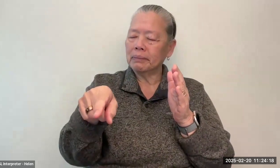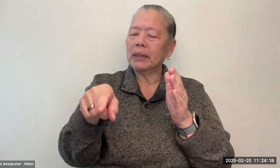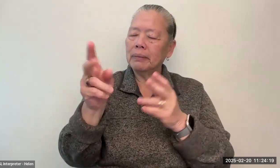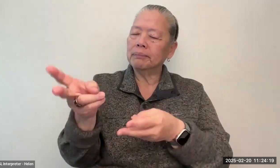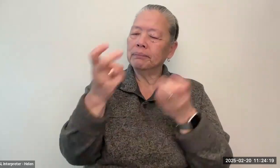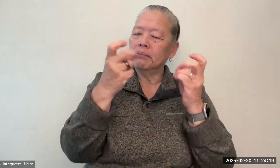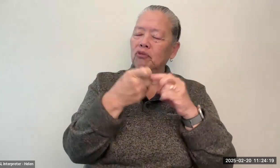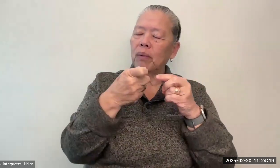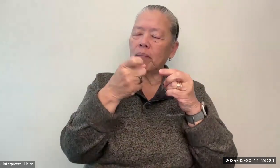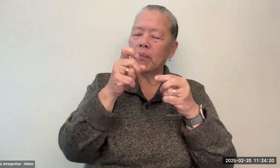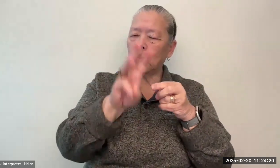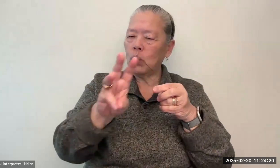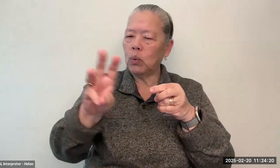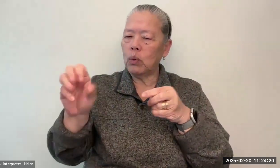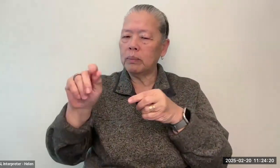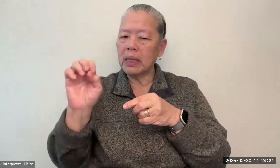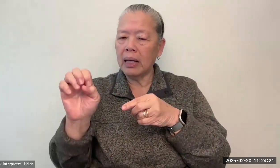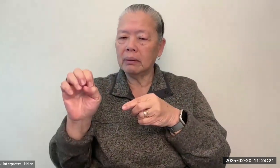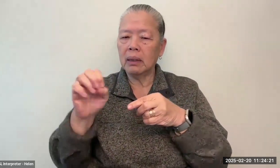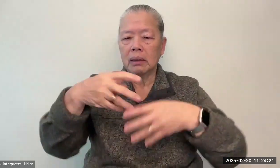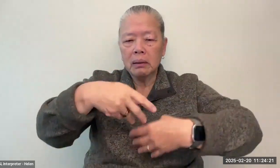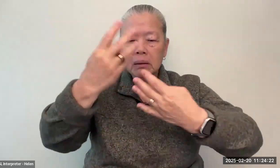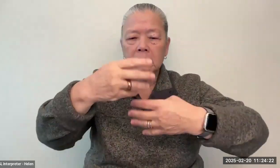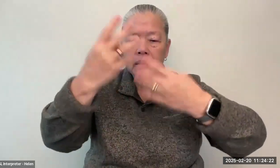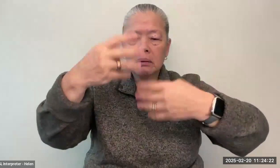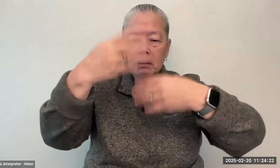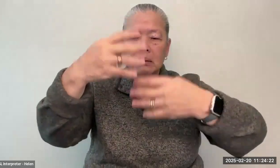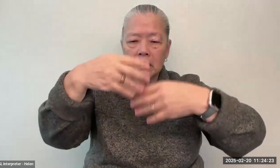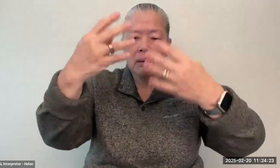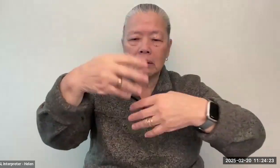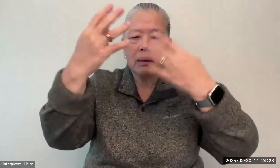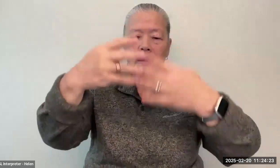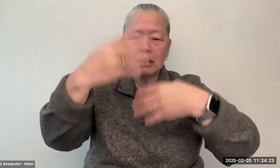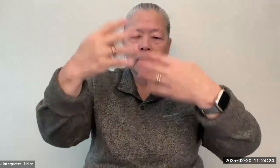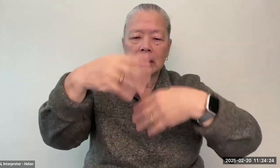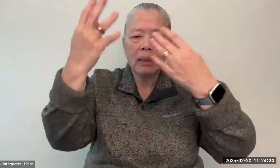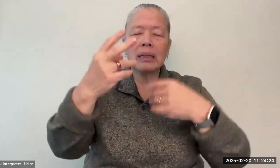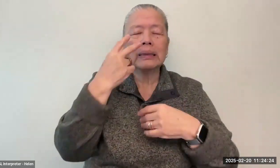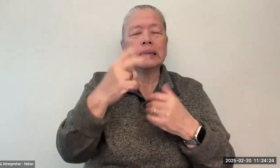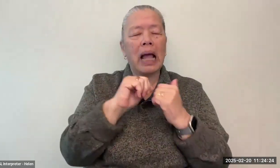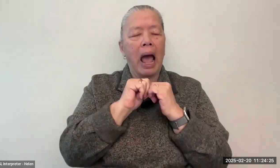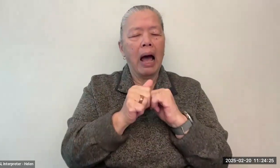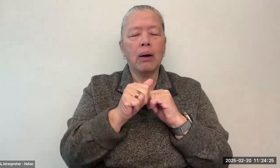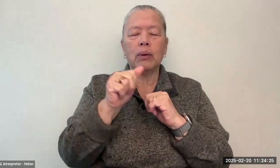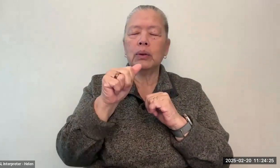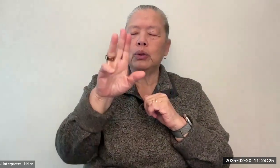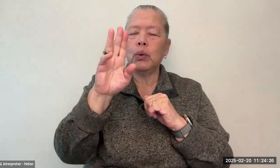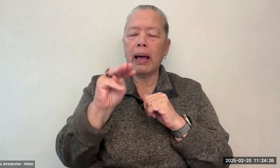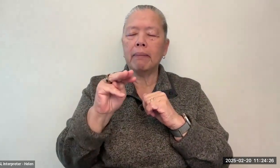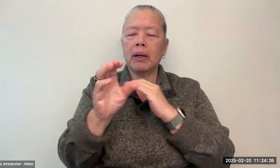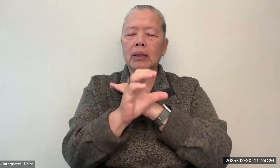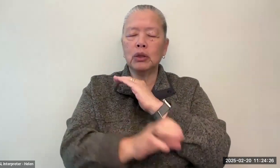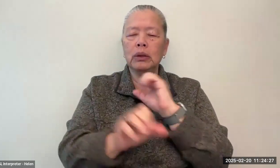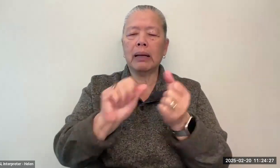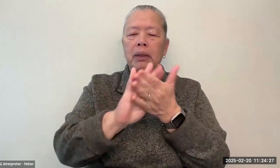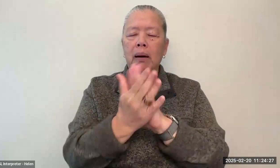resourceumc.org/regionalization. Scroll down to the resources section and click on How is the United Methodist Constitution Amended? Download the